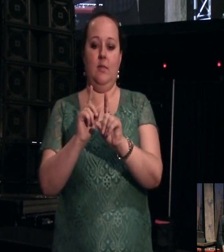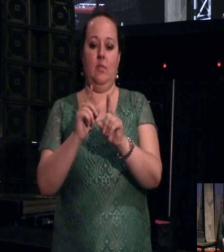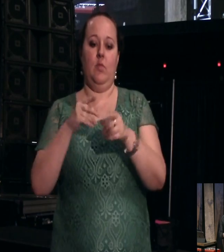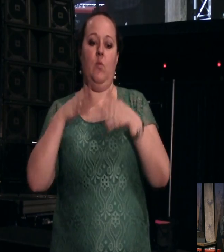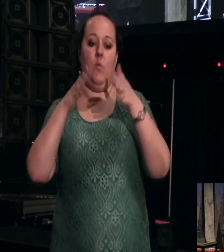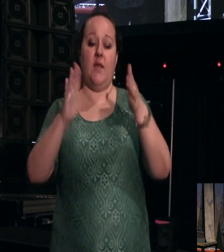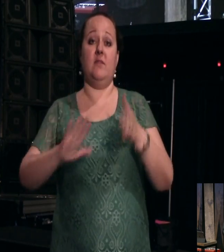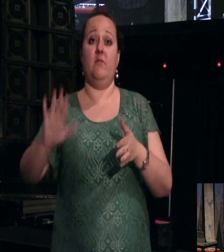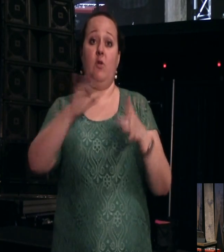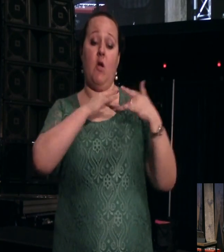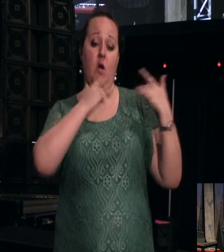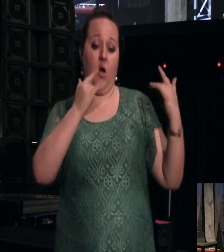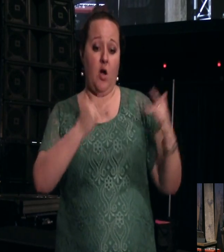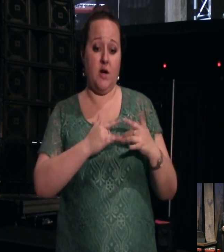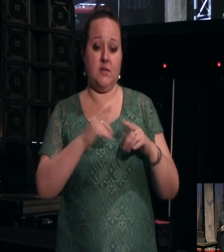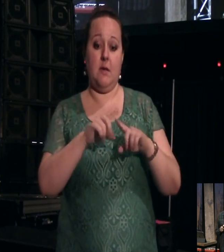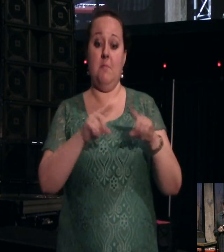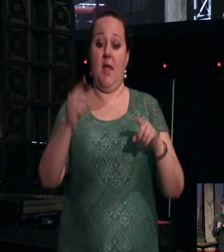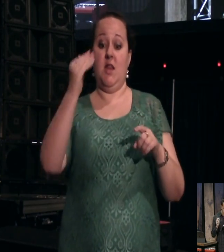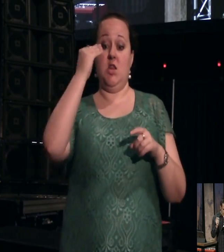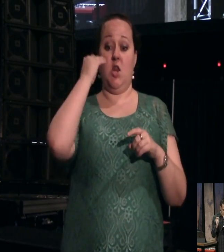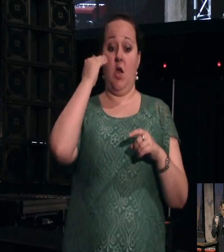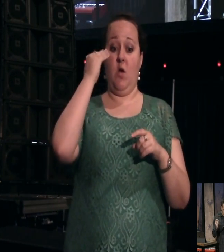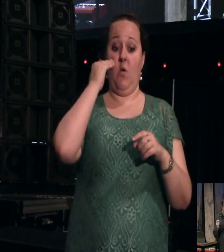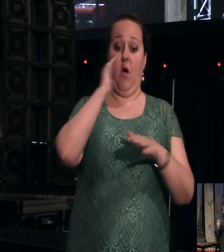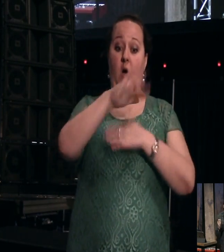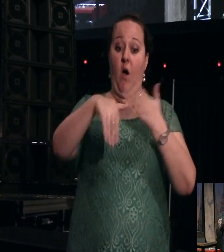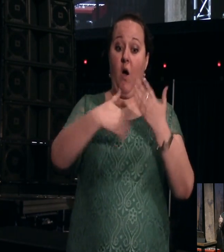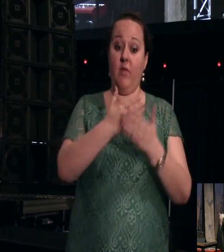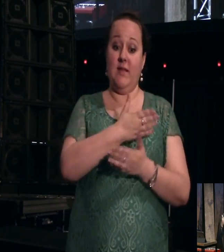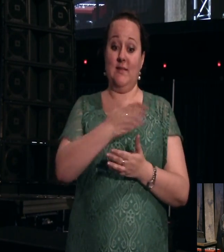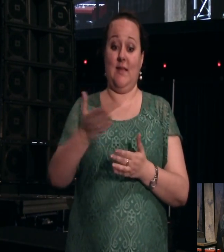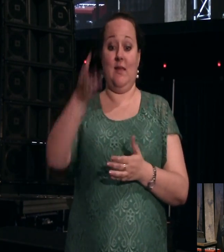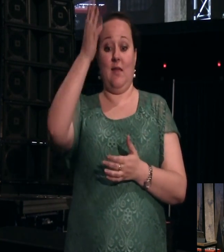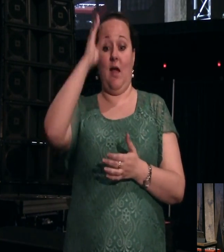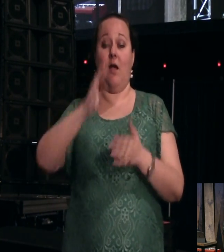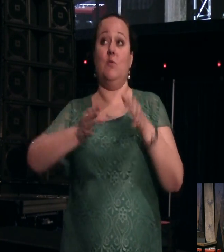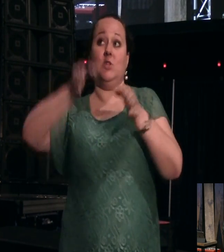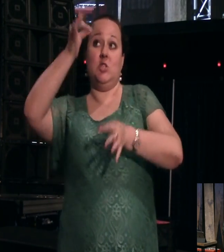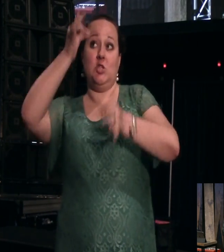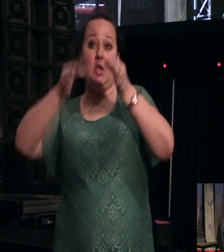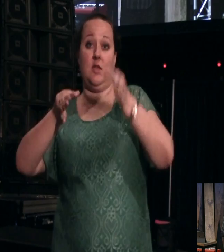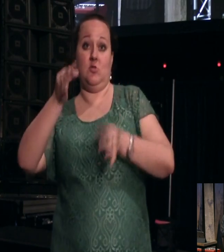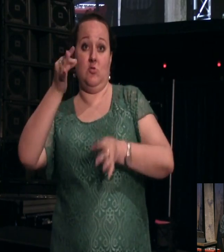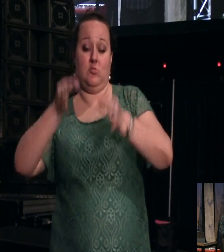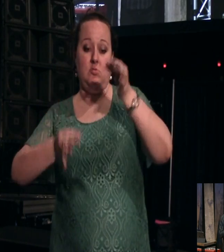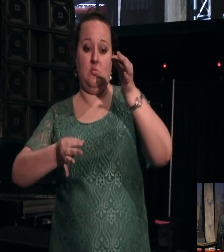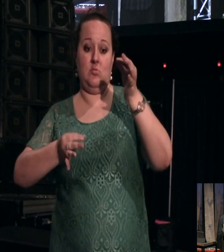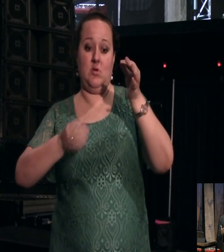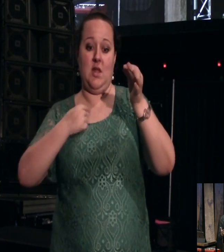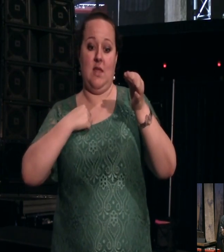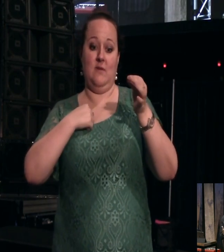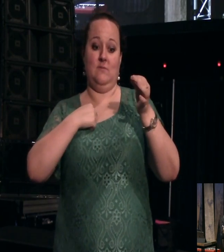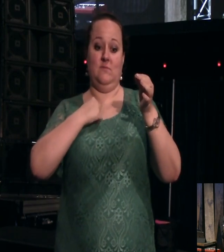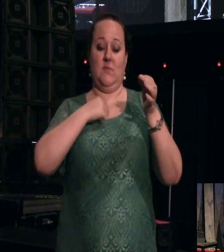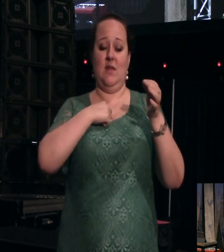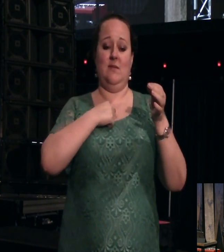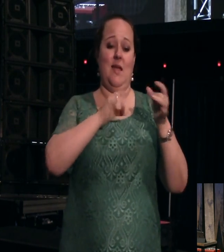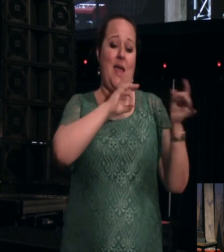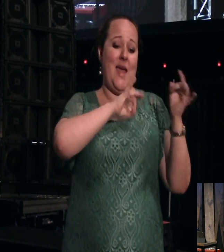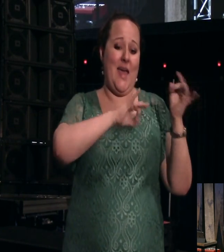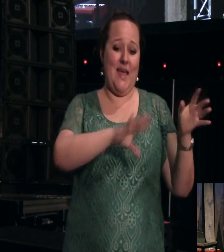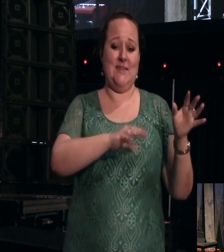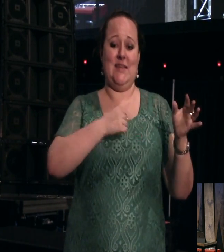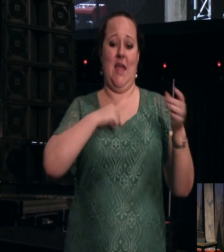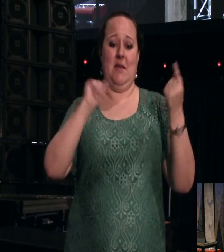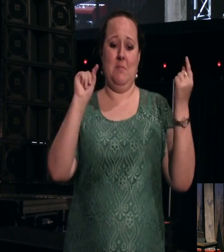youth. Walk in the ways of your heart, in the sight of your eyes. But know that for all these things God will bring you into judgment.